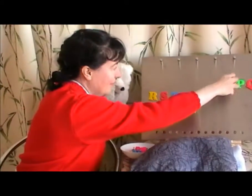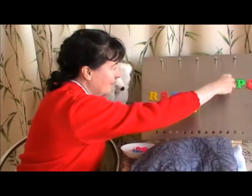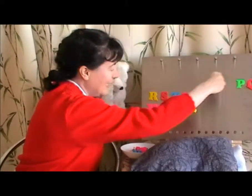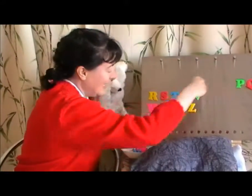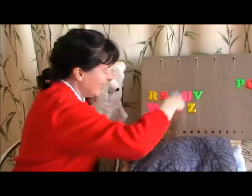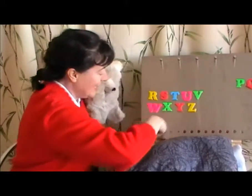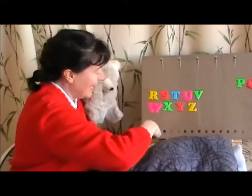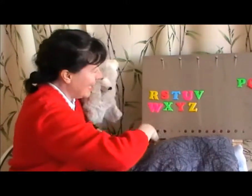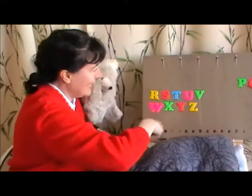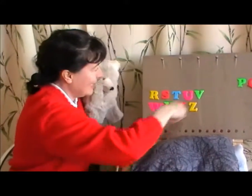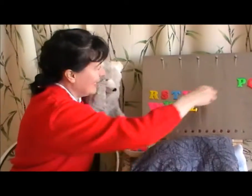15, yes,